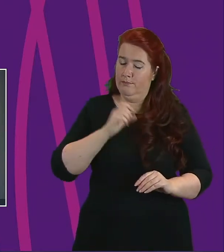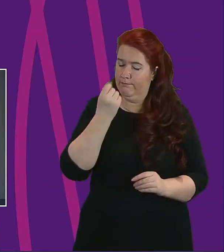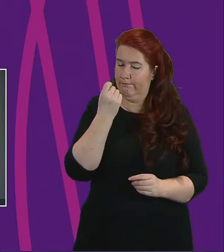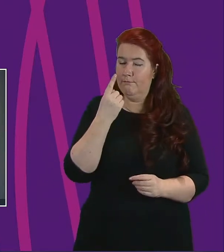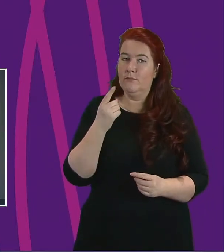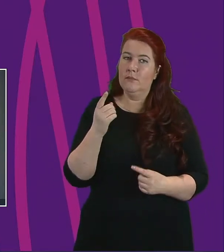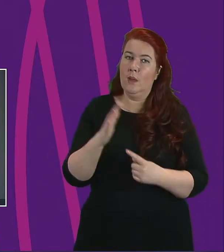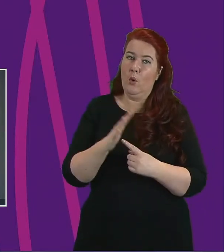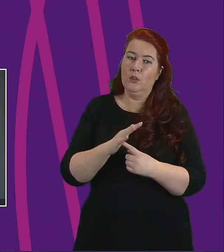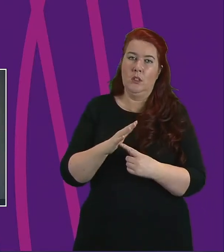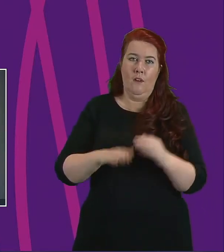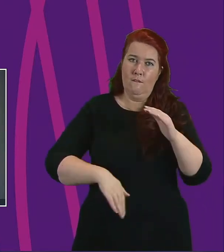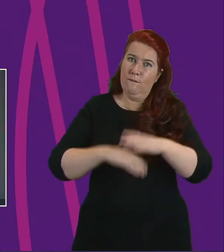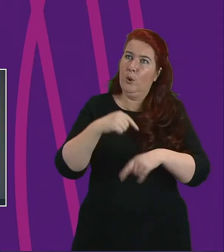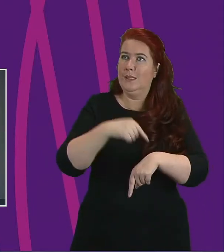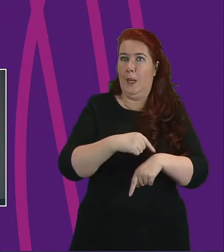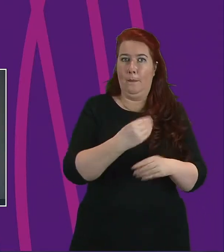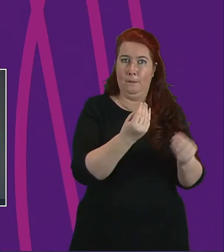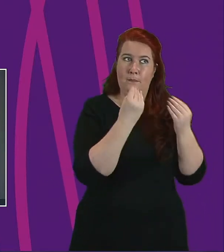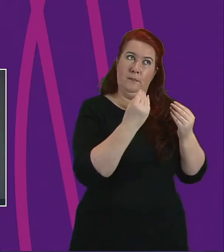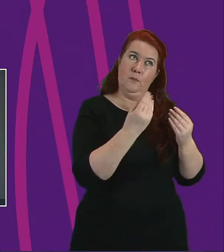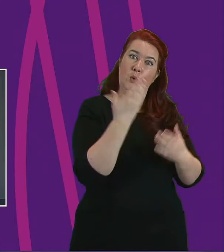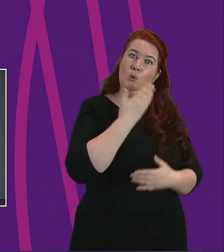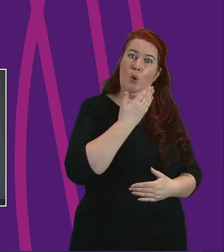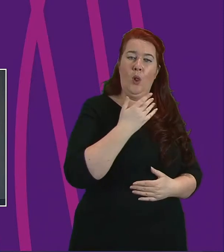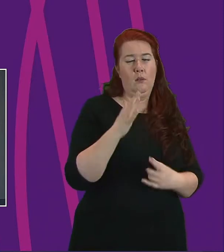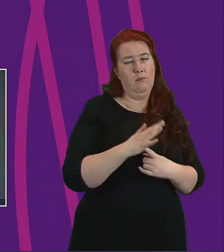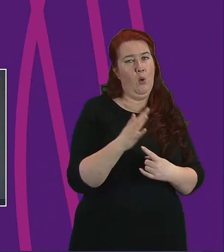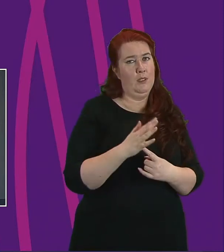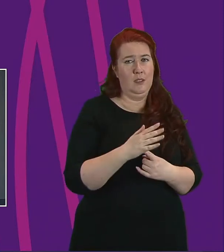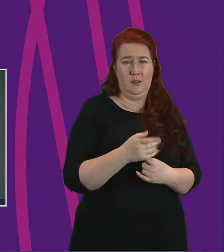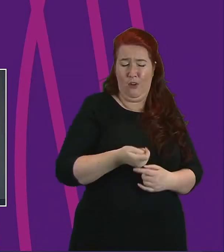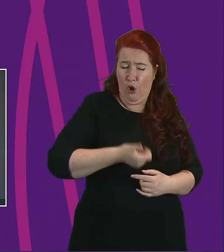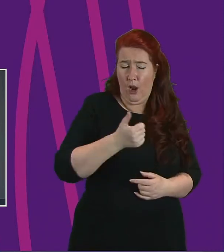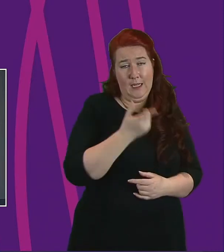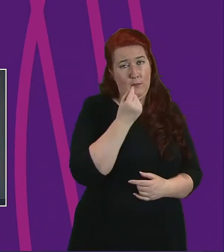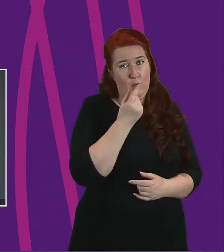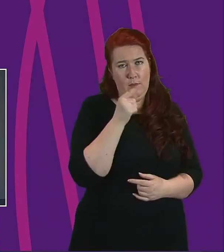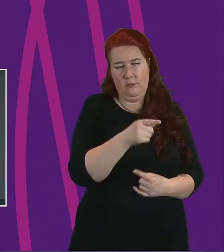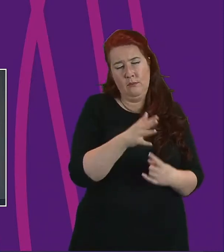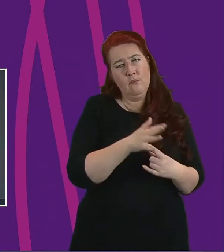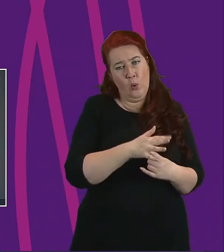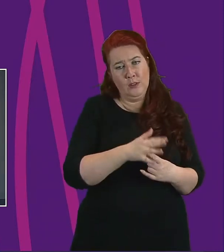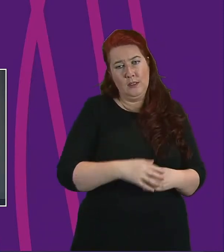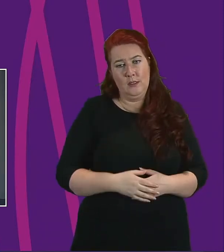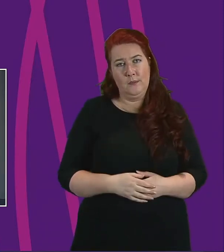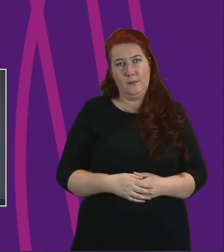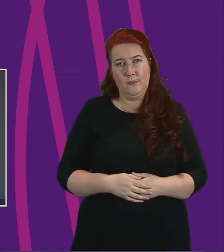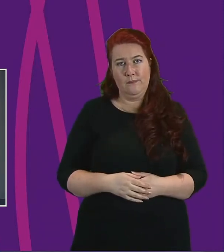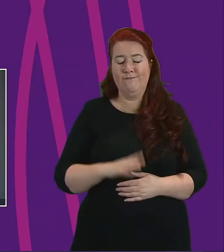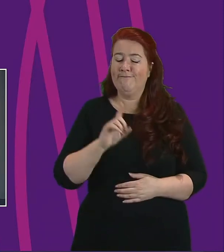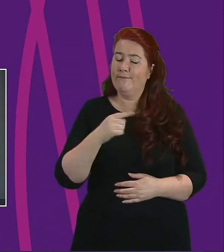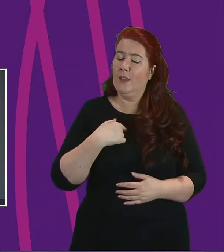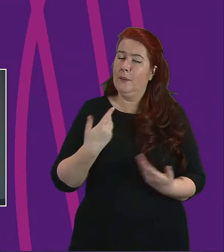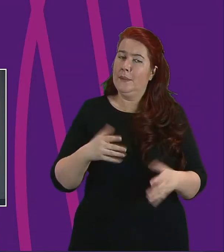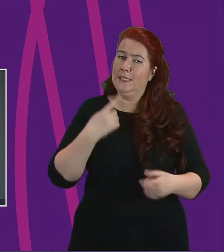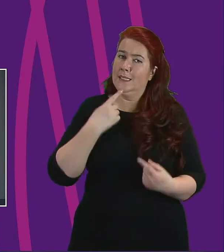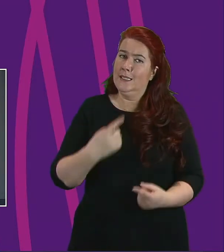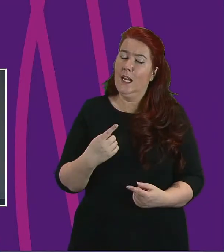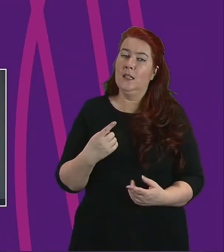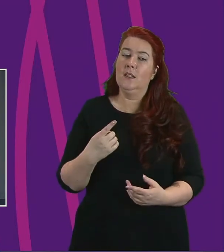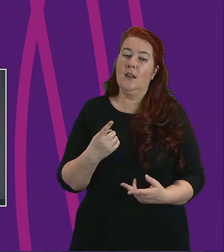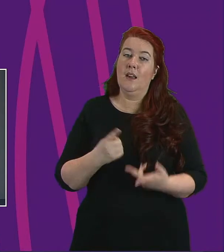restoring full-time schooling for pupils as early as possible. My statement did make reference to the fact that